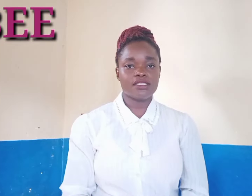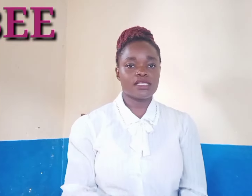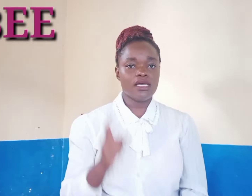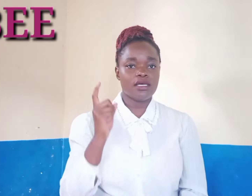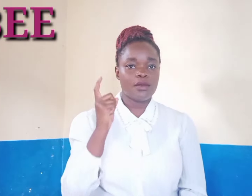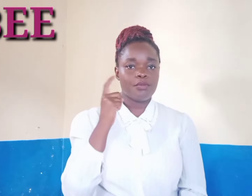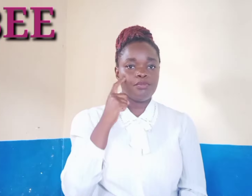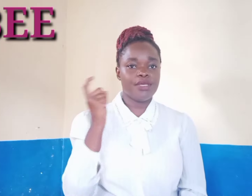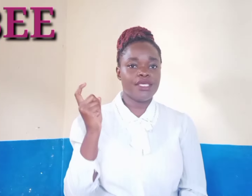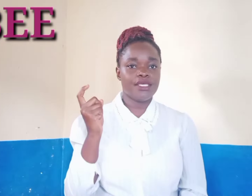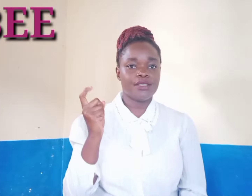is a B.